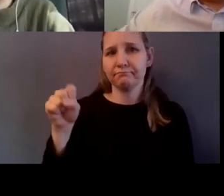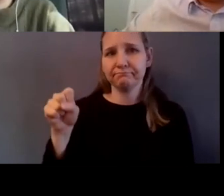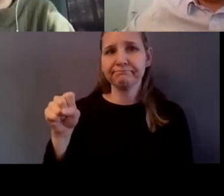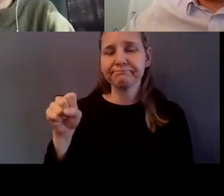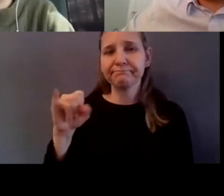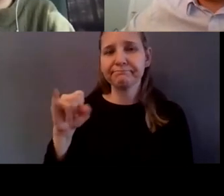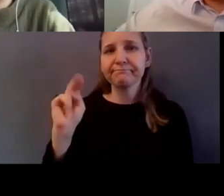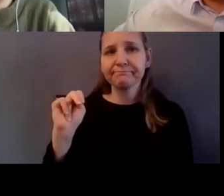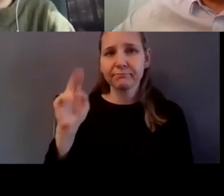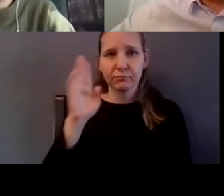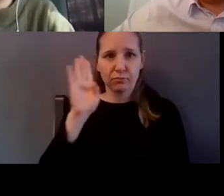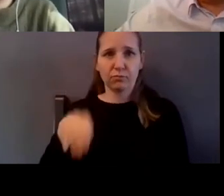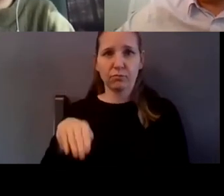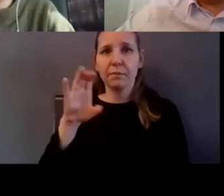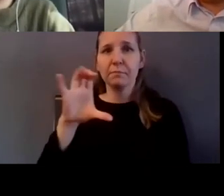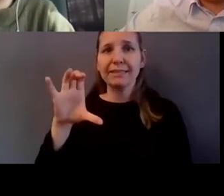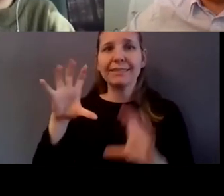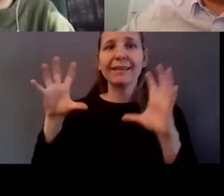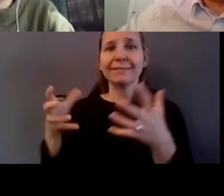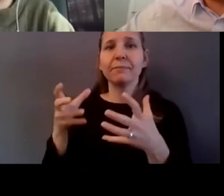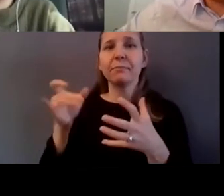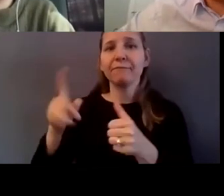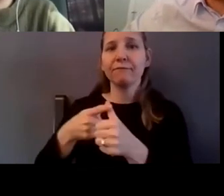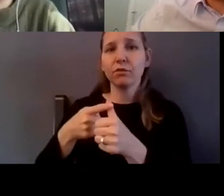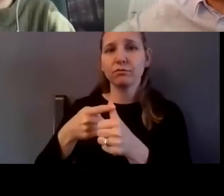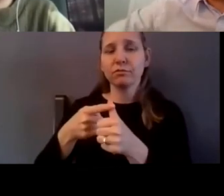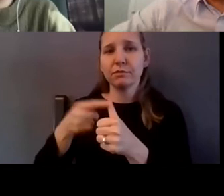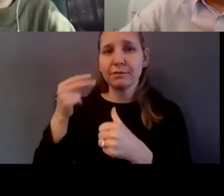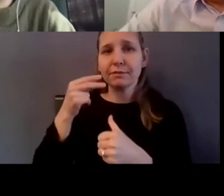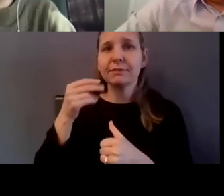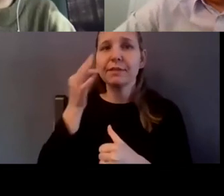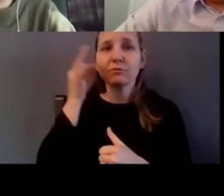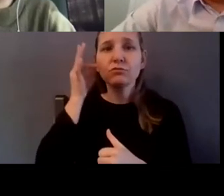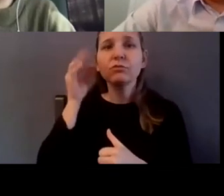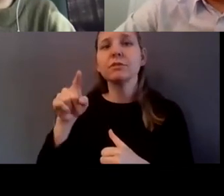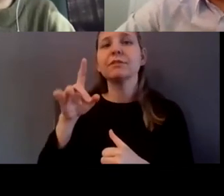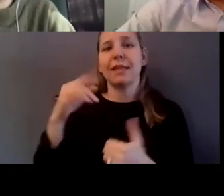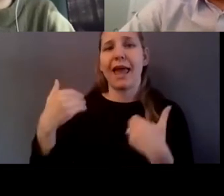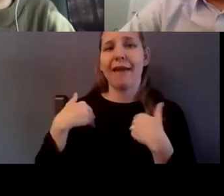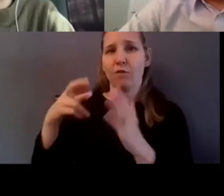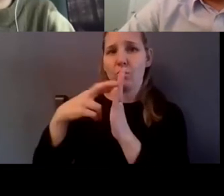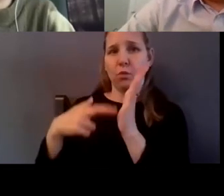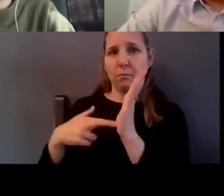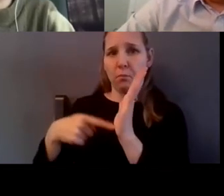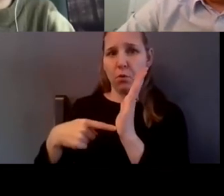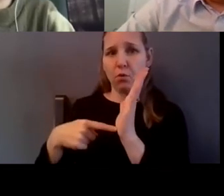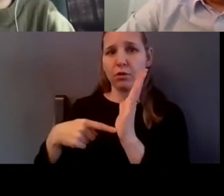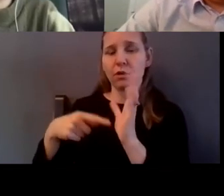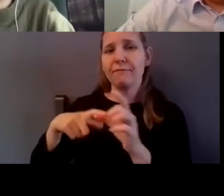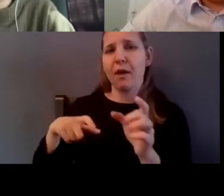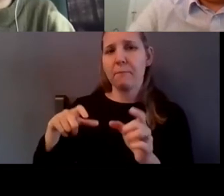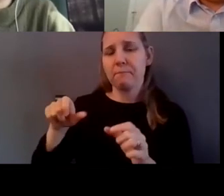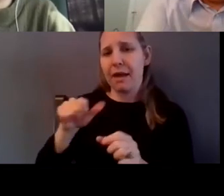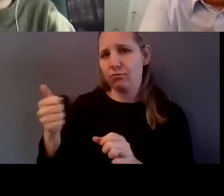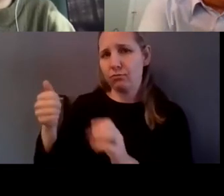BC Assembly of First Nations recently commissioned a report done by Mark Podlasly on